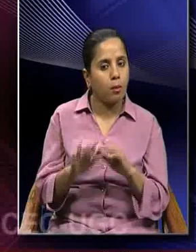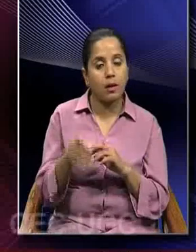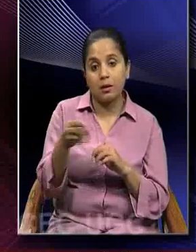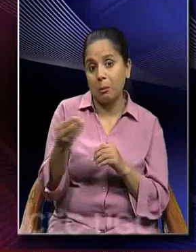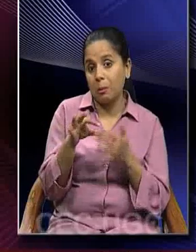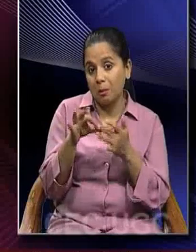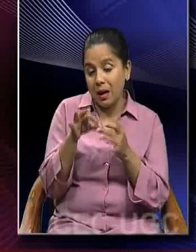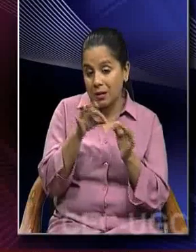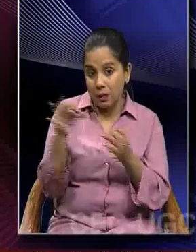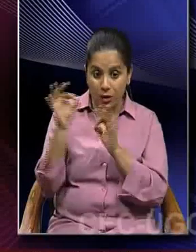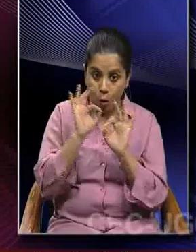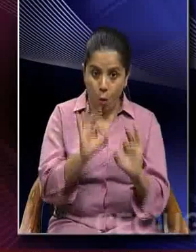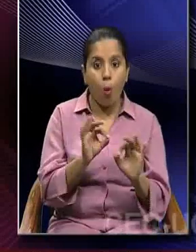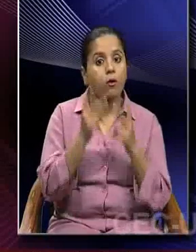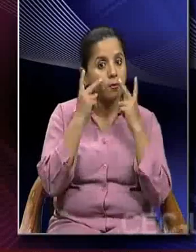these domains.